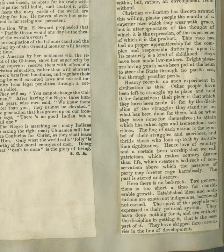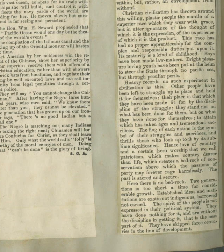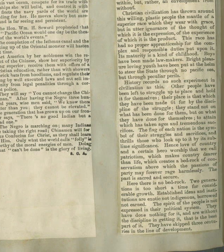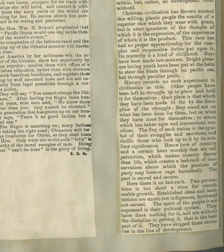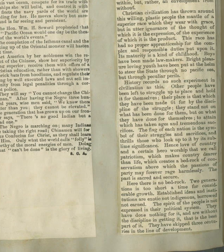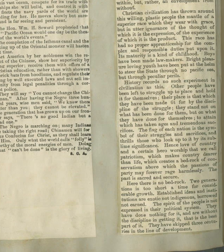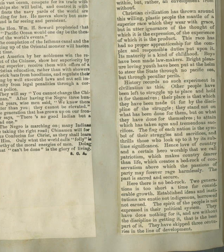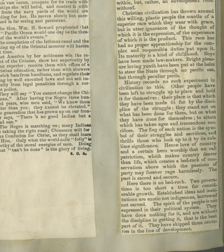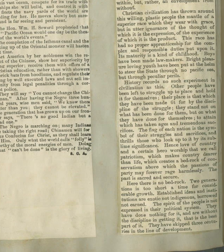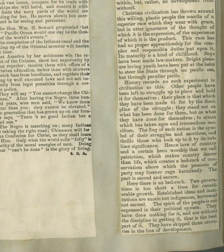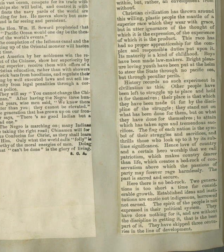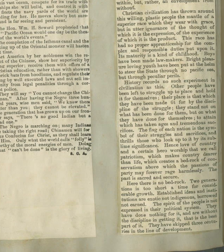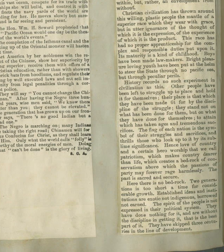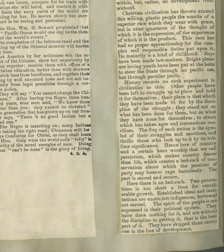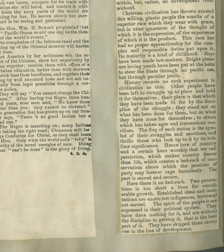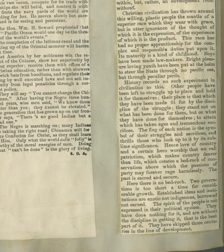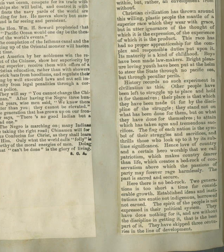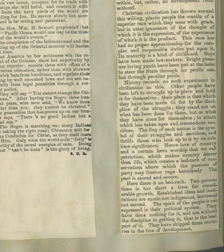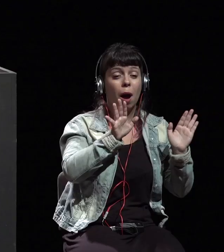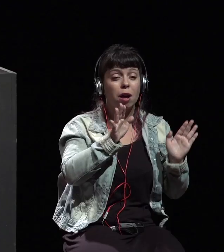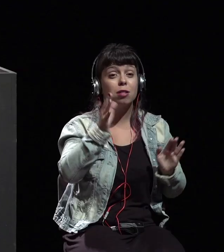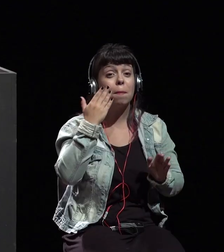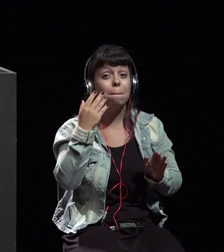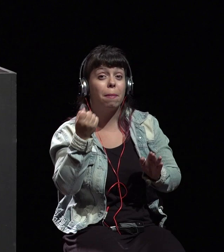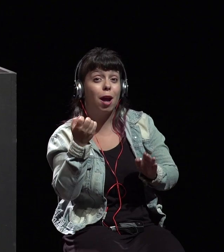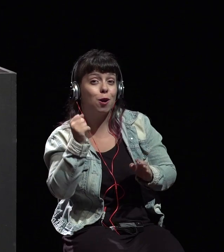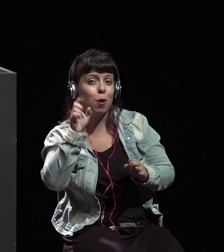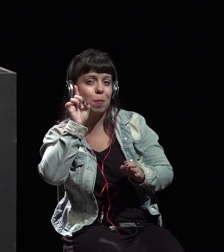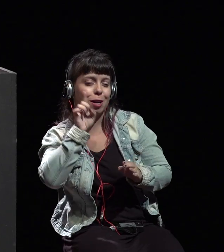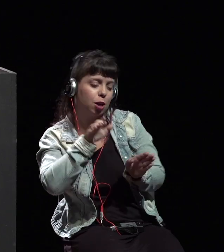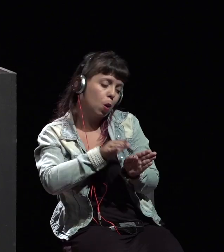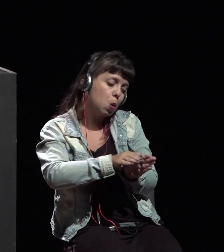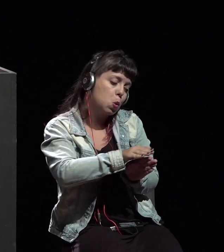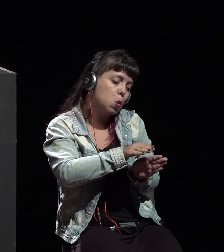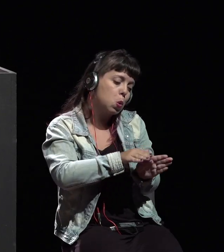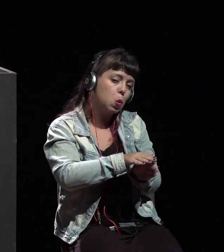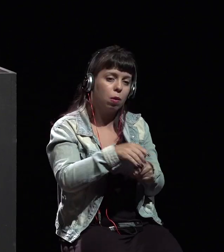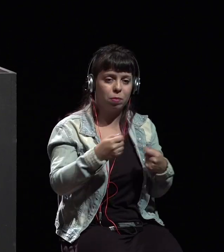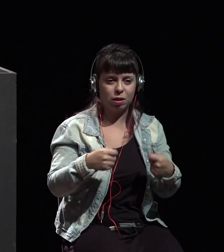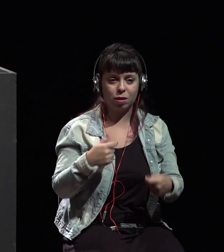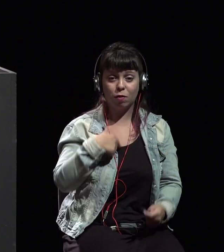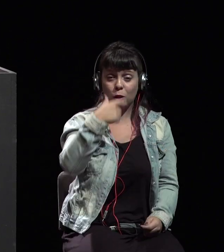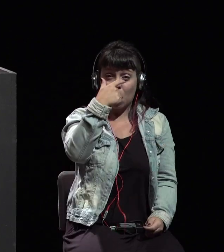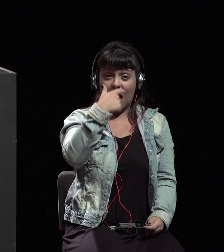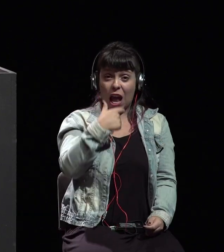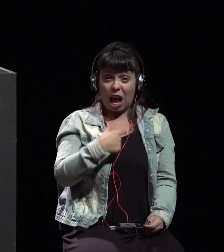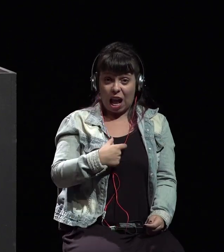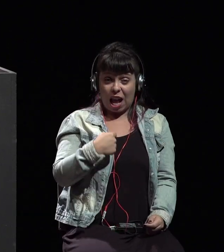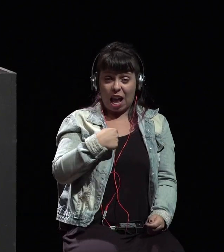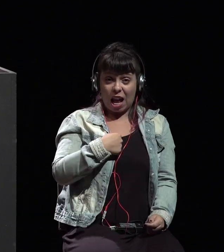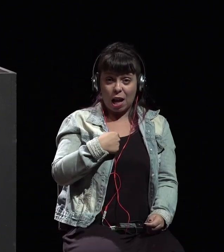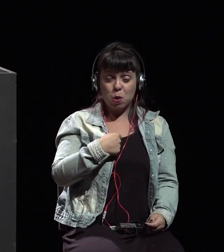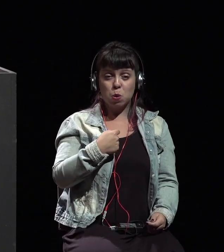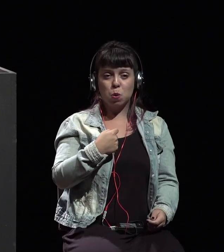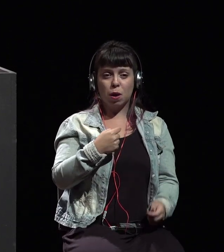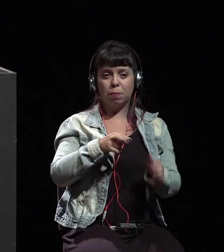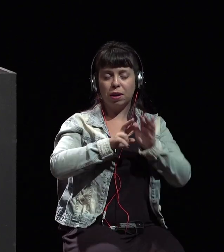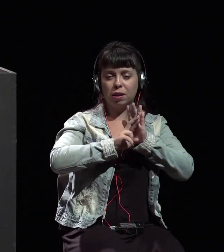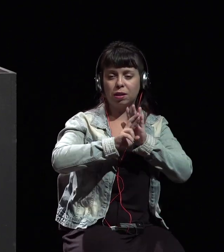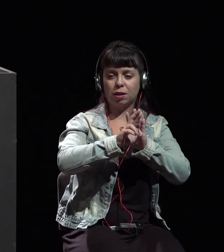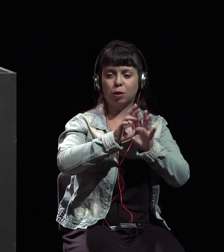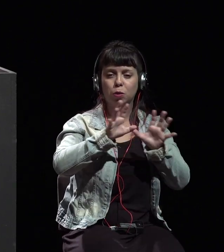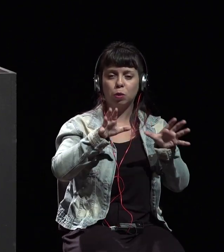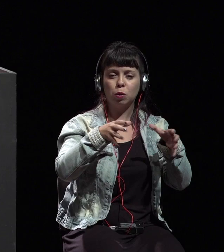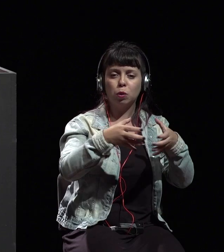Hawaiian Kingdom and as a former leader of a black infantry unit in the Civil War and as the founder of a school to train black and indigenous teachers and agricultural